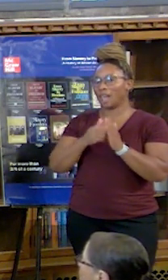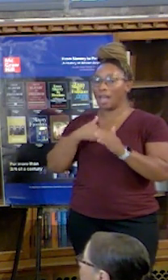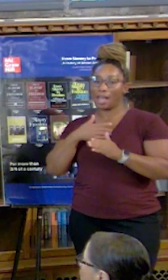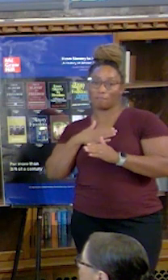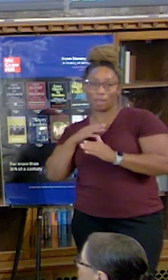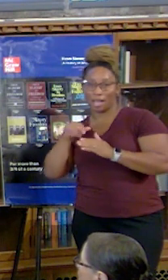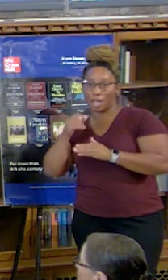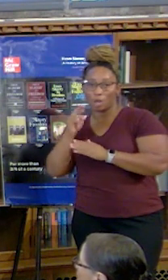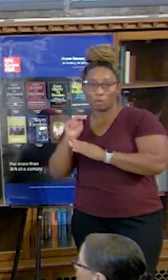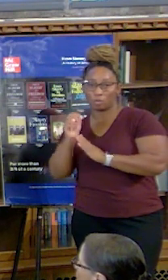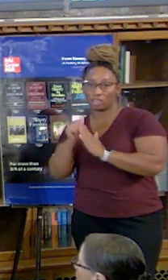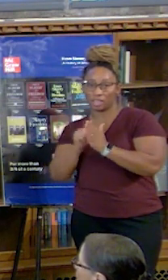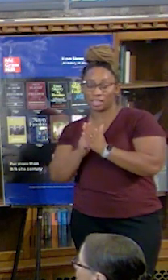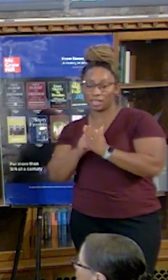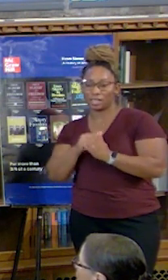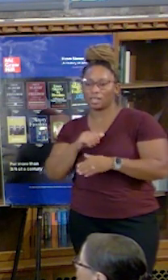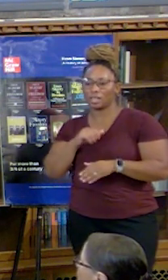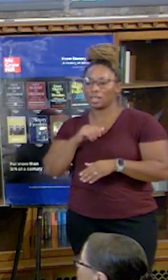in